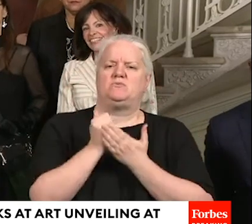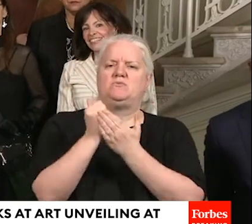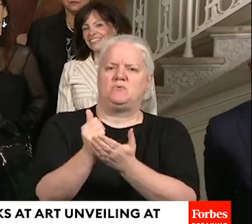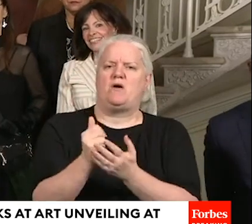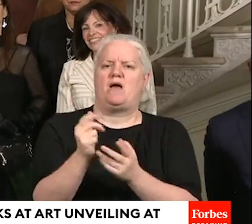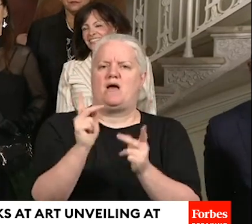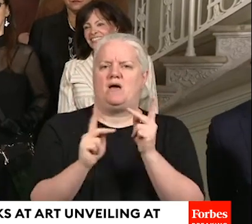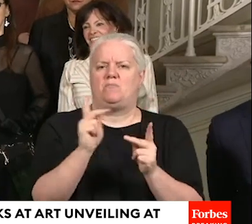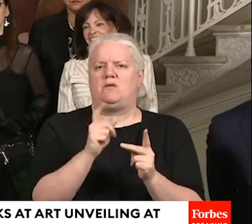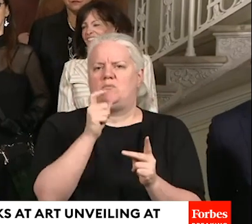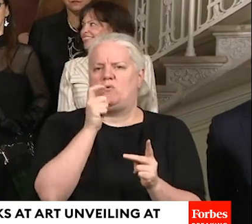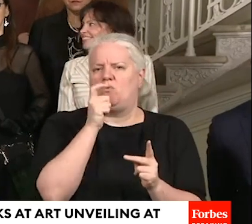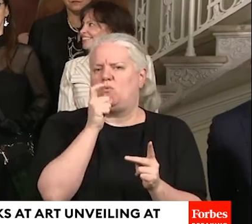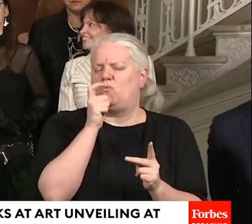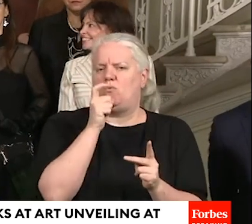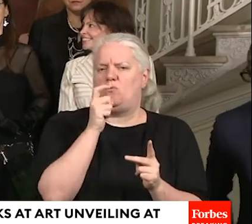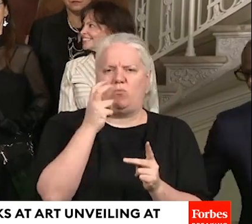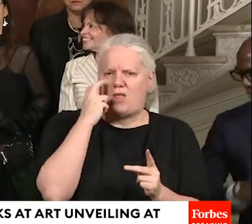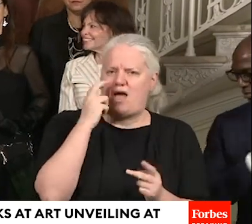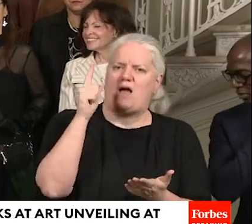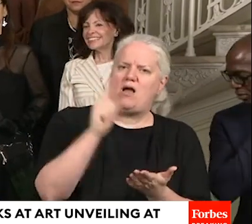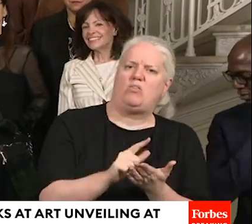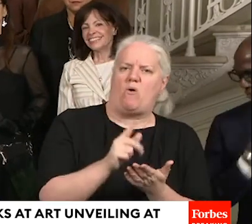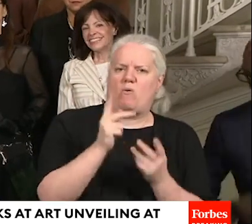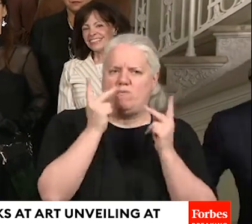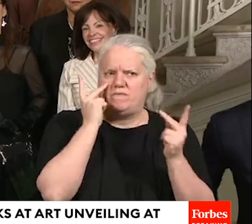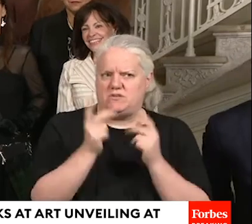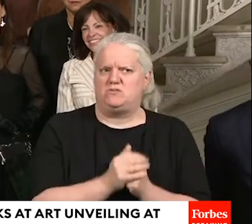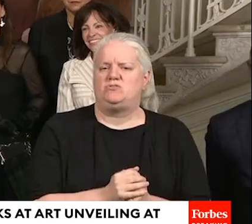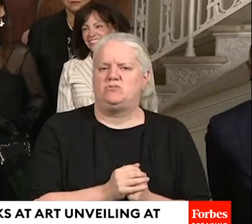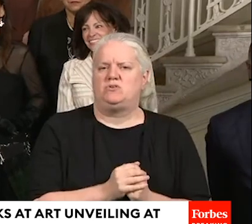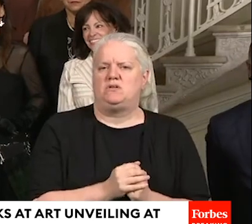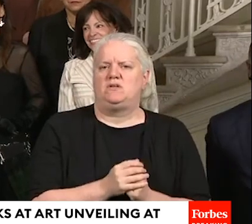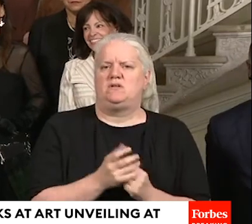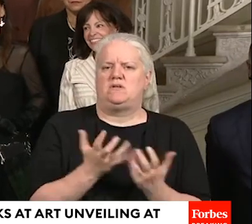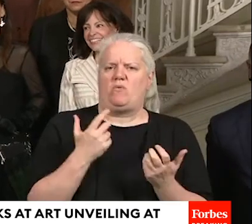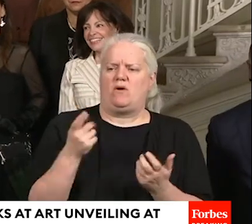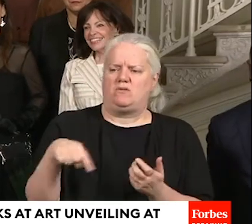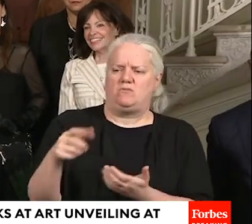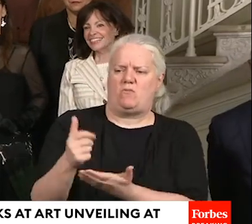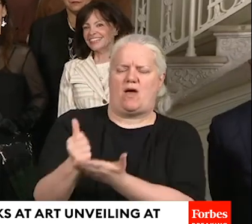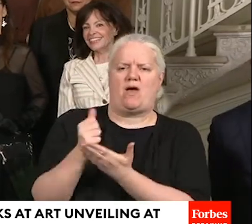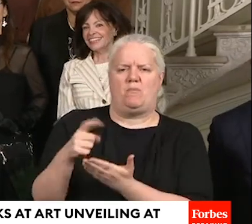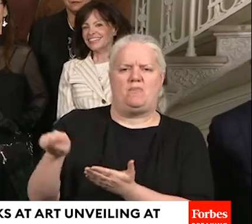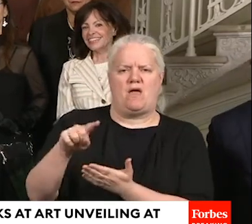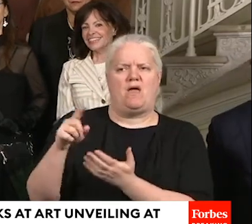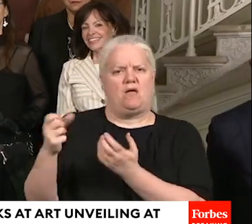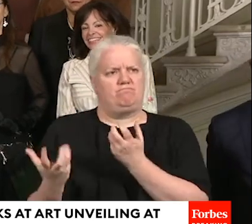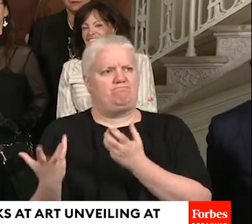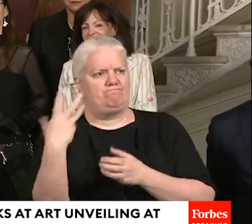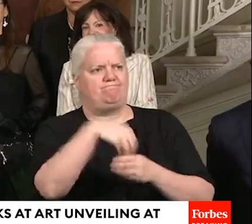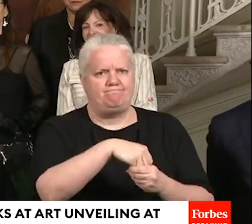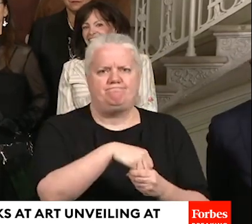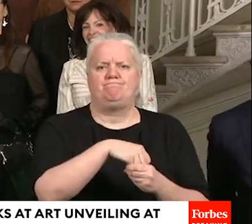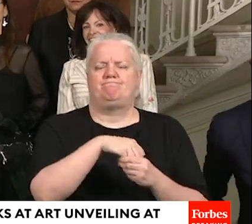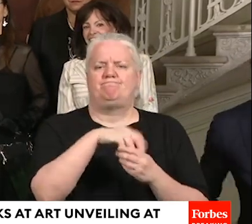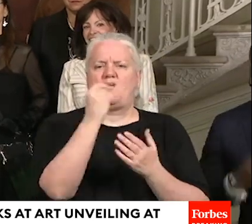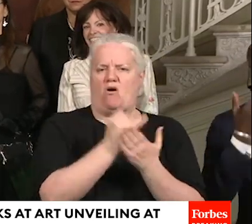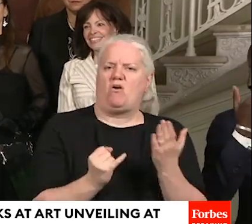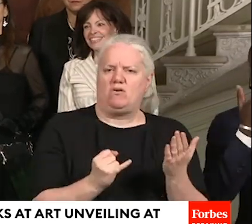with lack of vision also participate in how do we express art and how do we feel